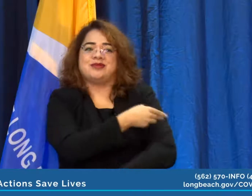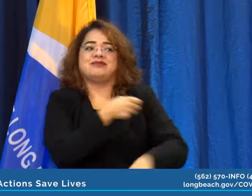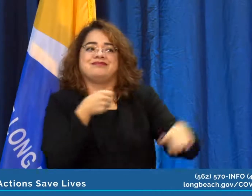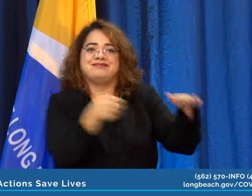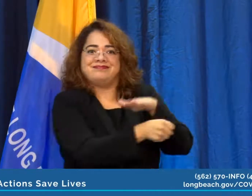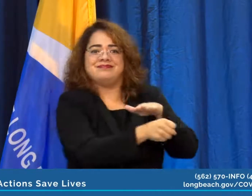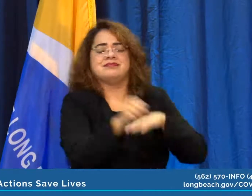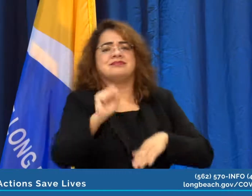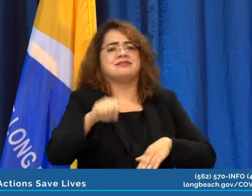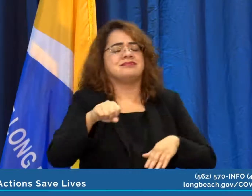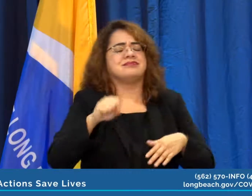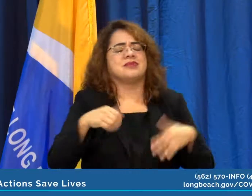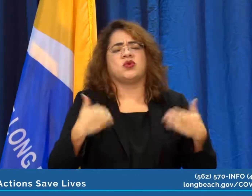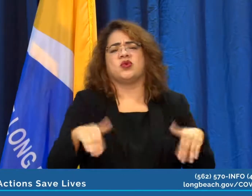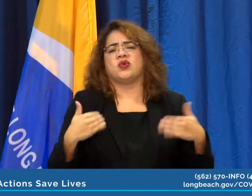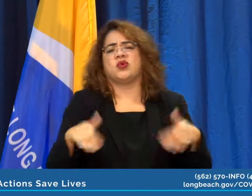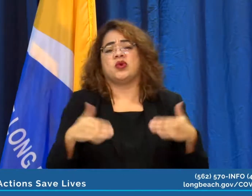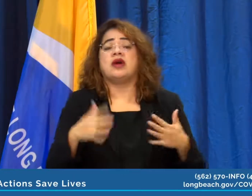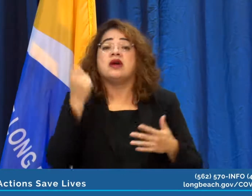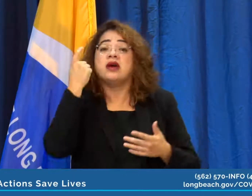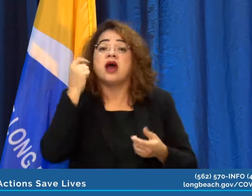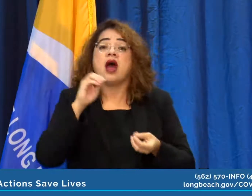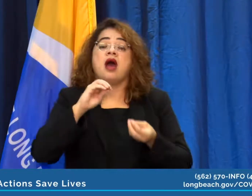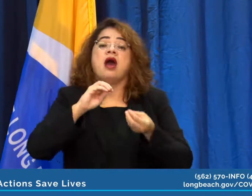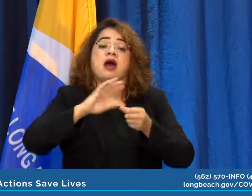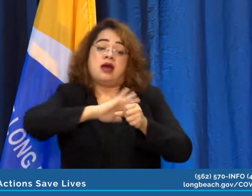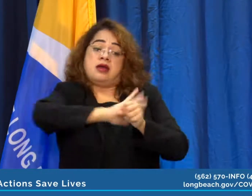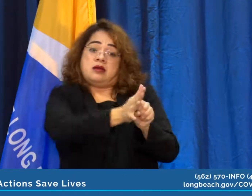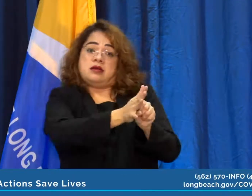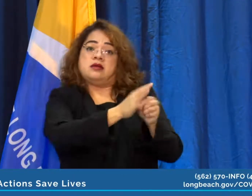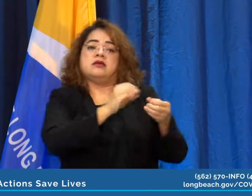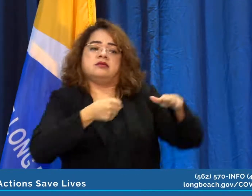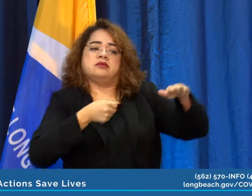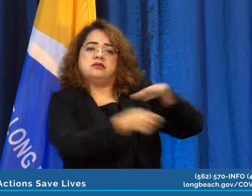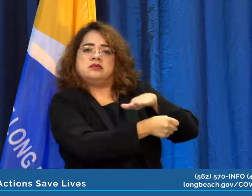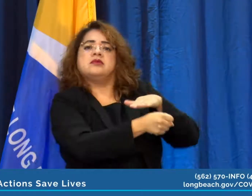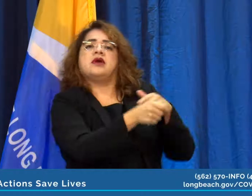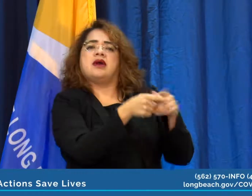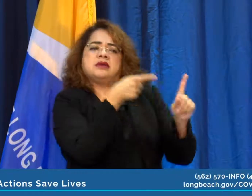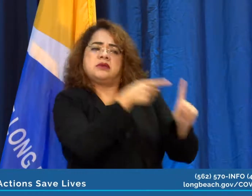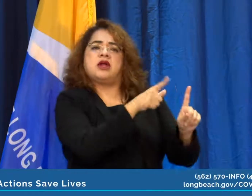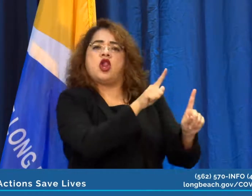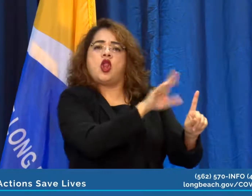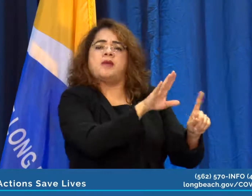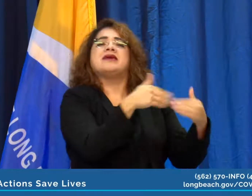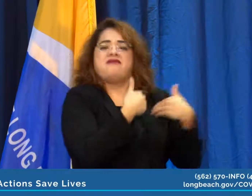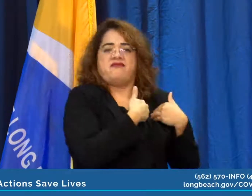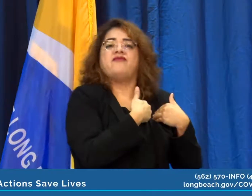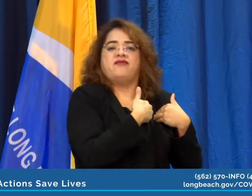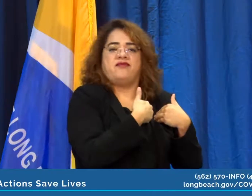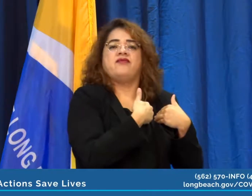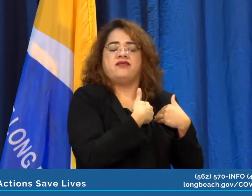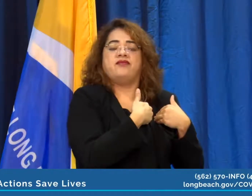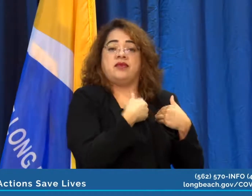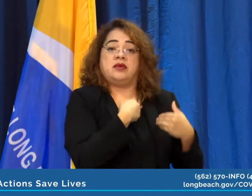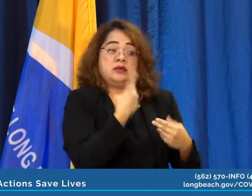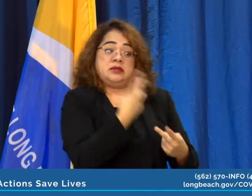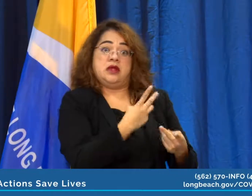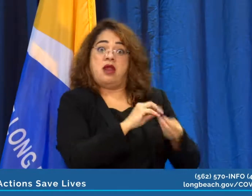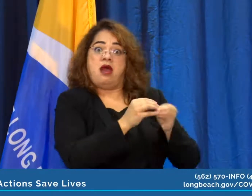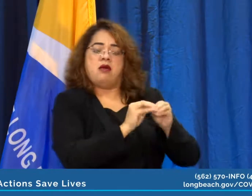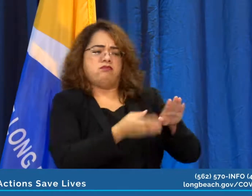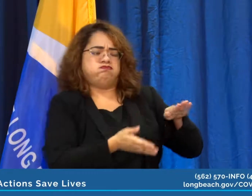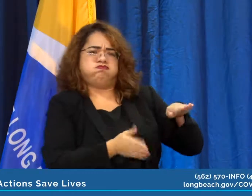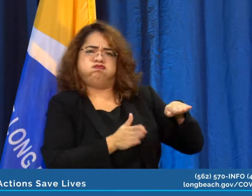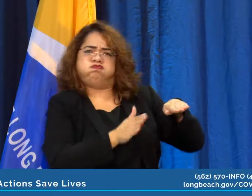the numbers that are specific to COVID cases for the city of Long Beach. And we see those numbers increasing.